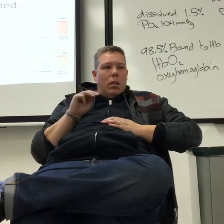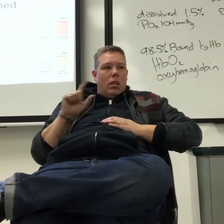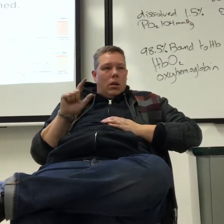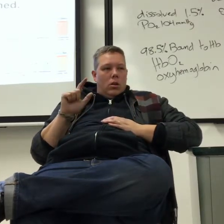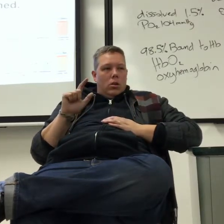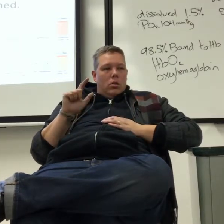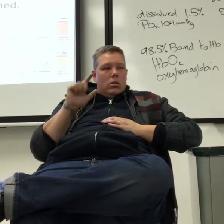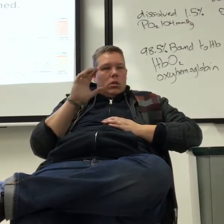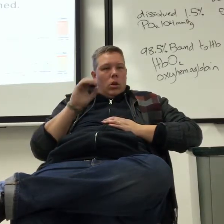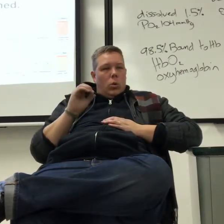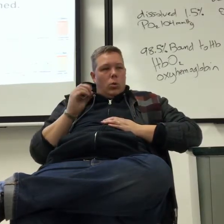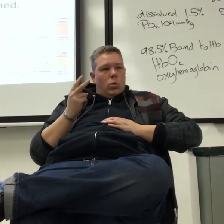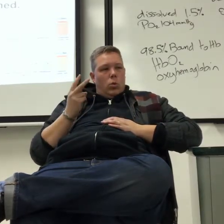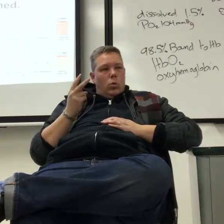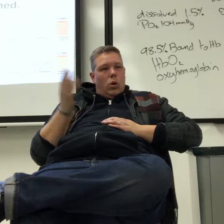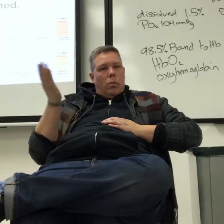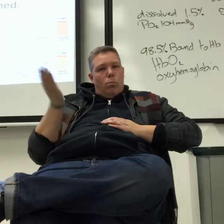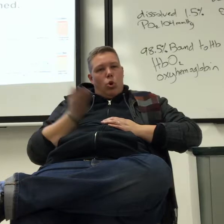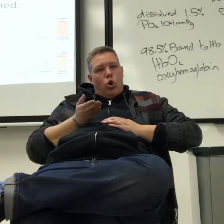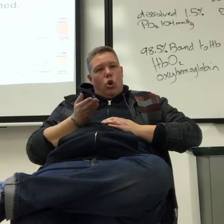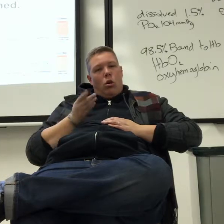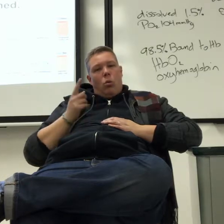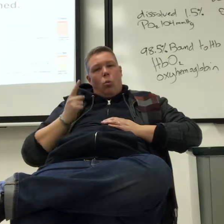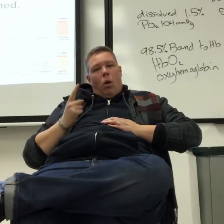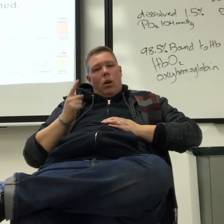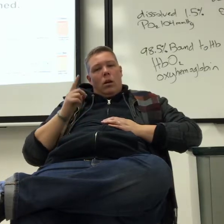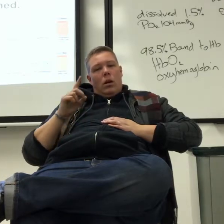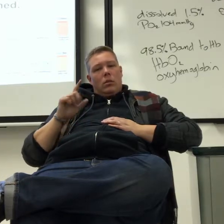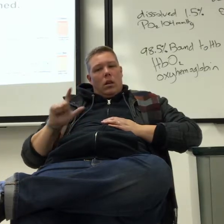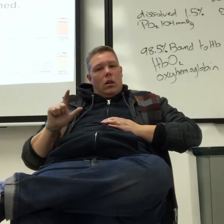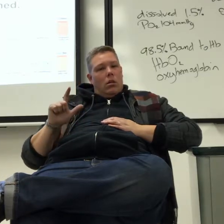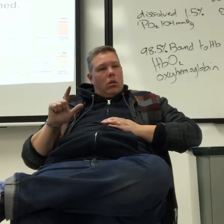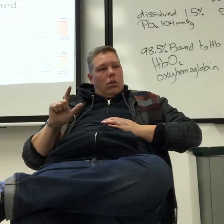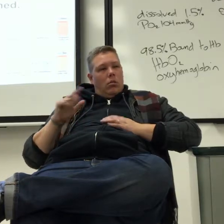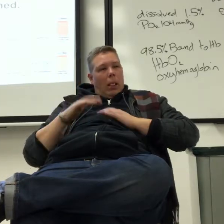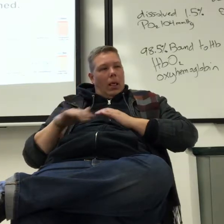mils CO2 per deciliter of blood.